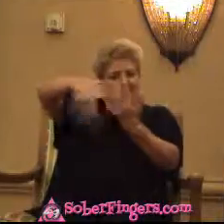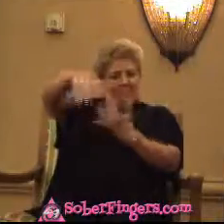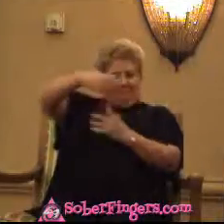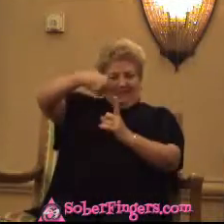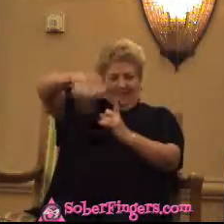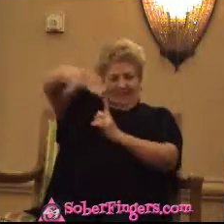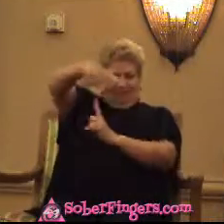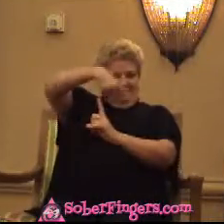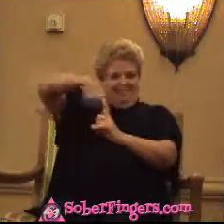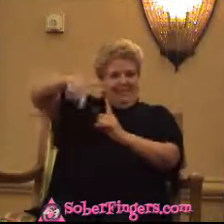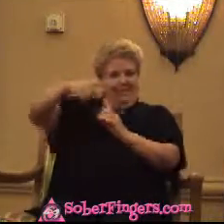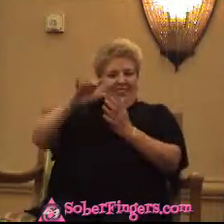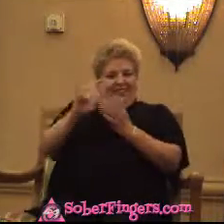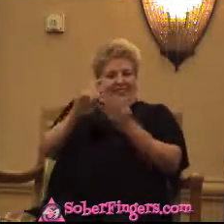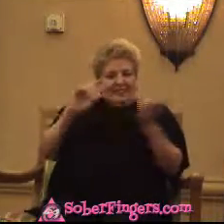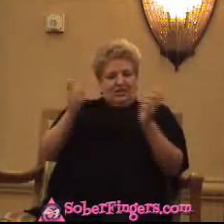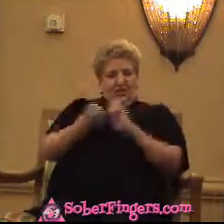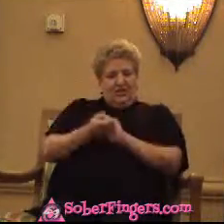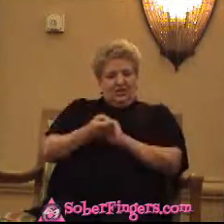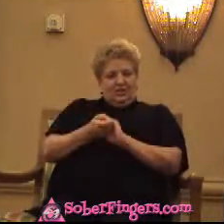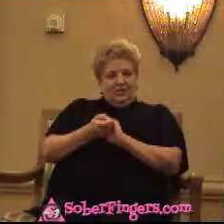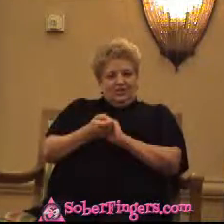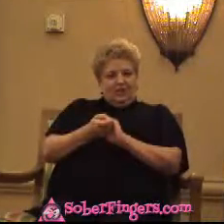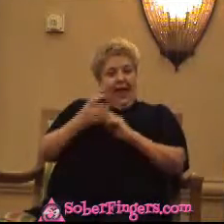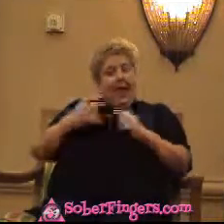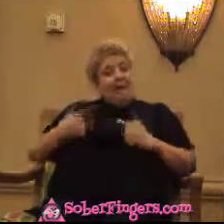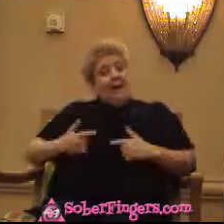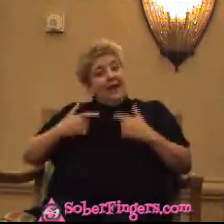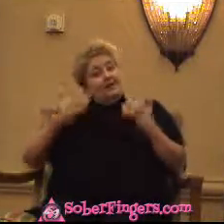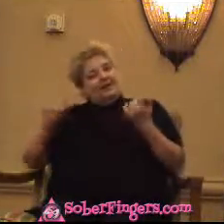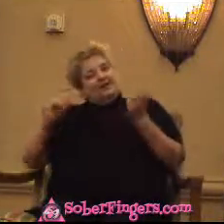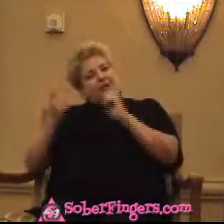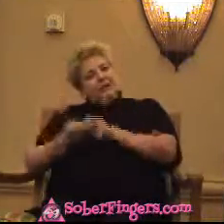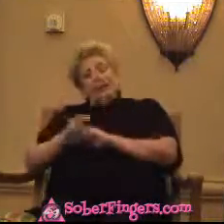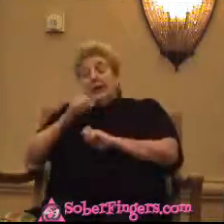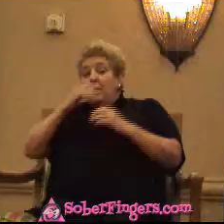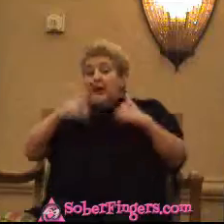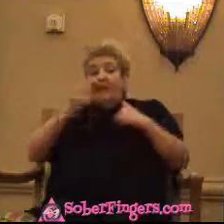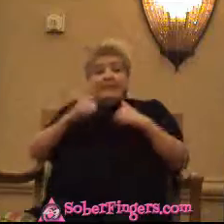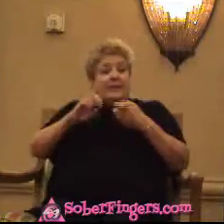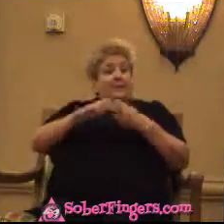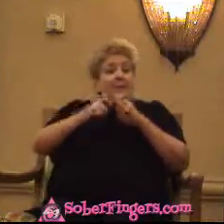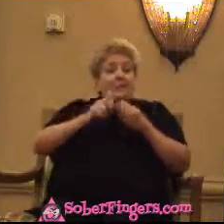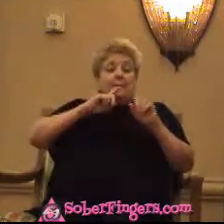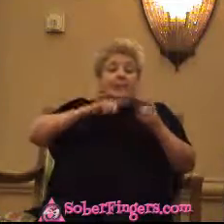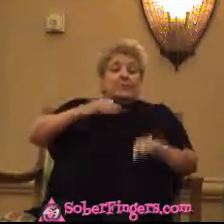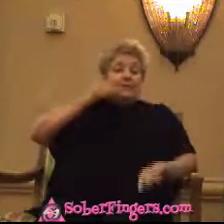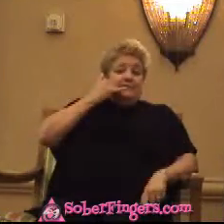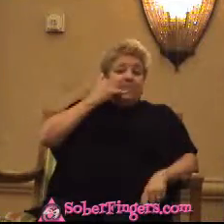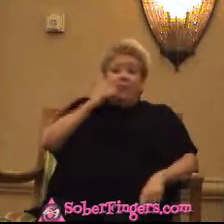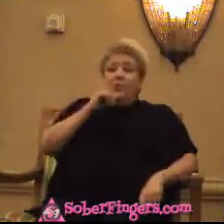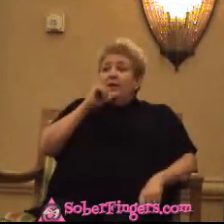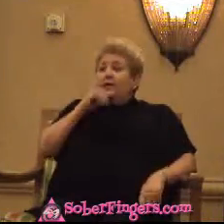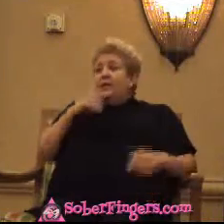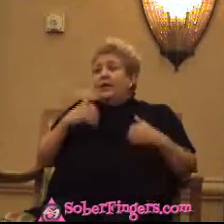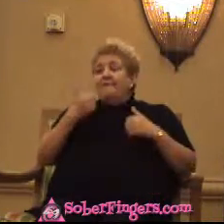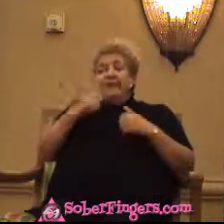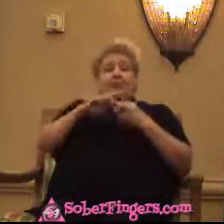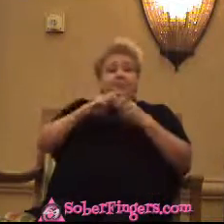changed. So I don't have any problem answering the phone. I don't have any problem having a listed phone number. I don't have any problem getting mail and open letters and all that